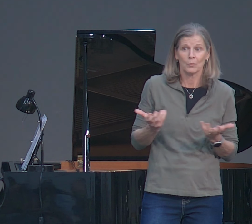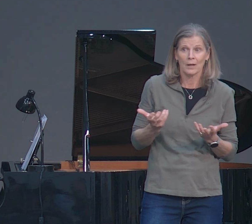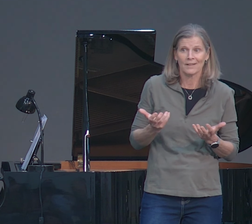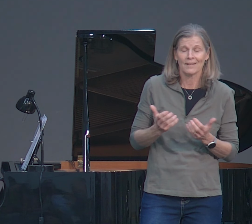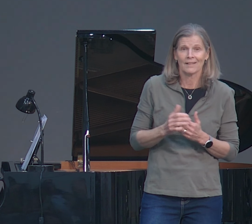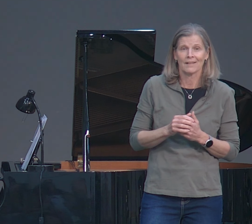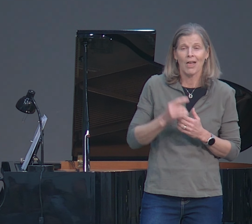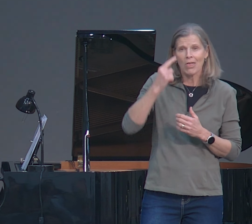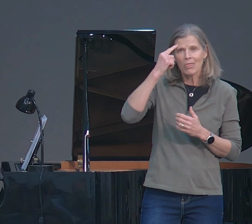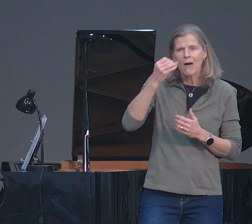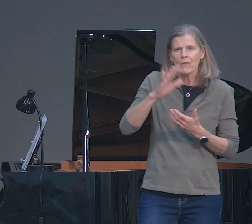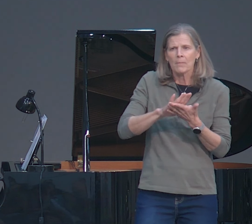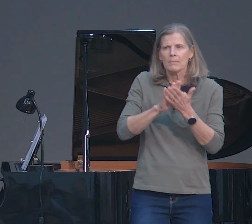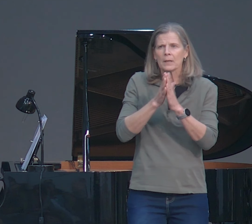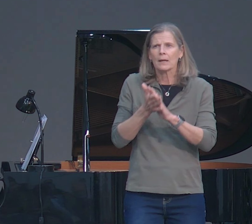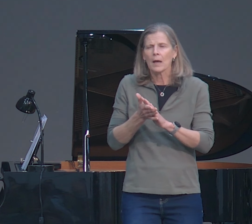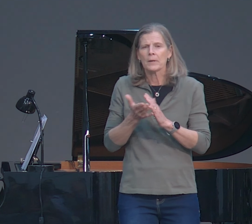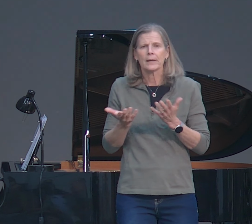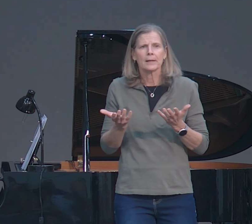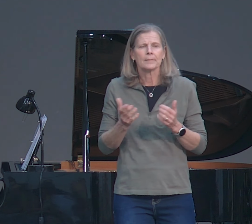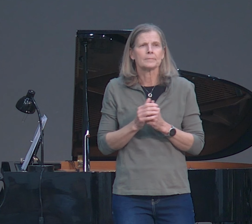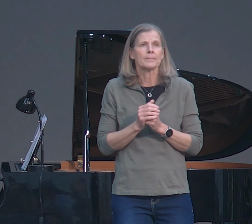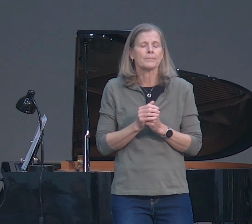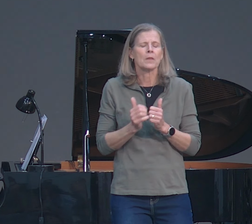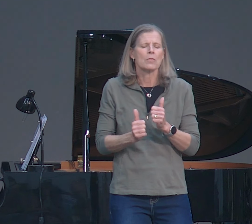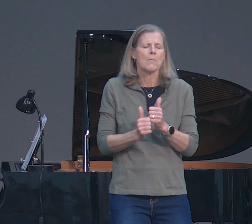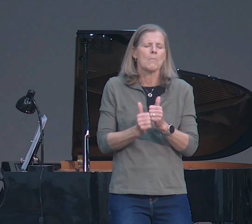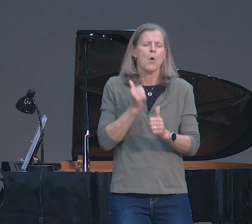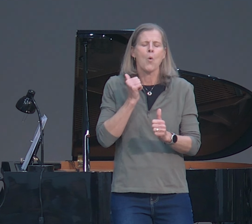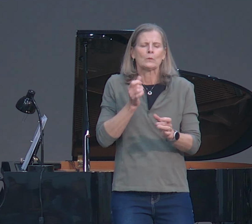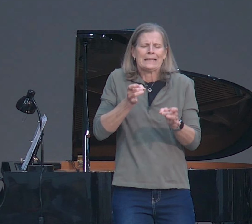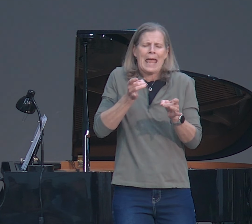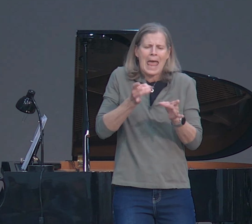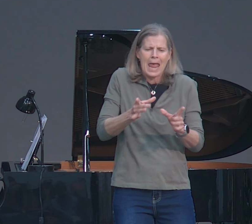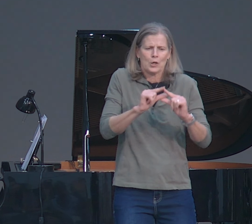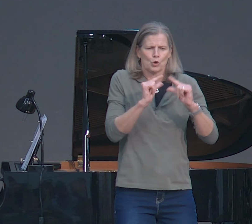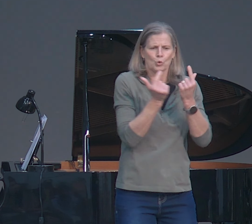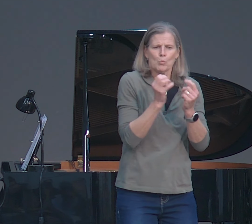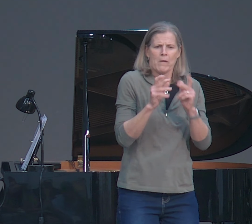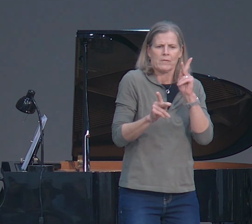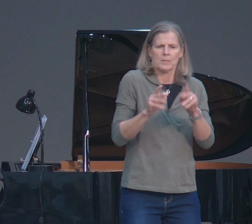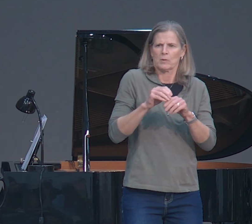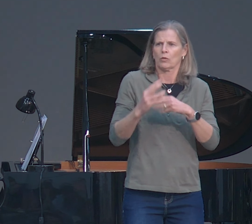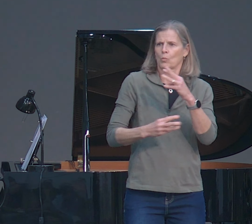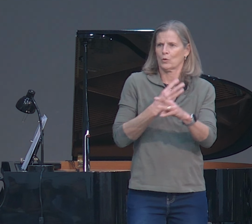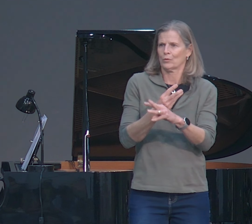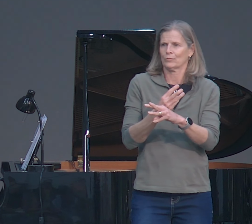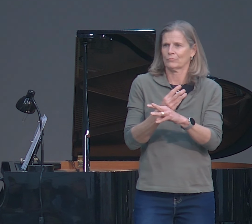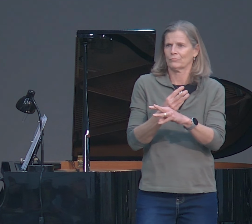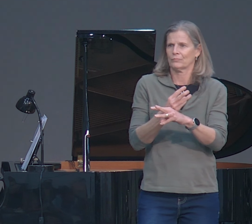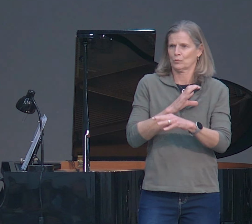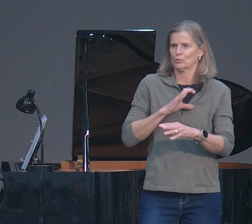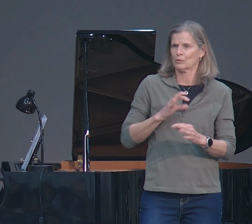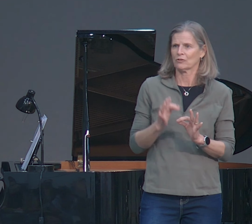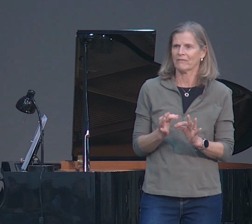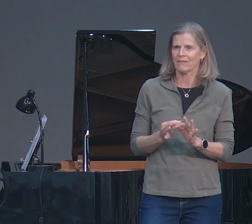the thought of becoming the most hated people in the world.